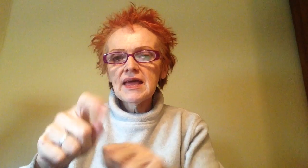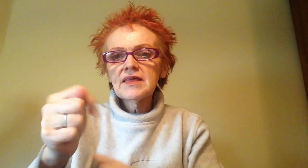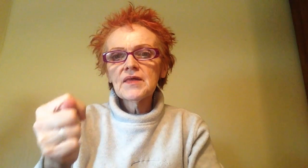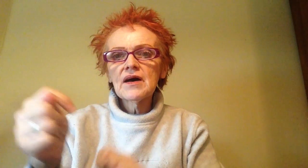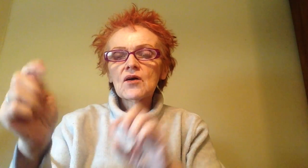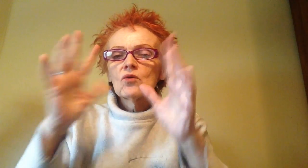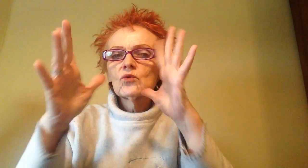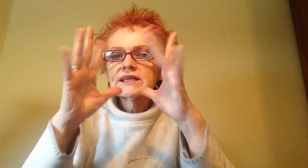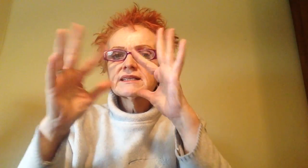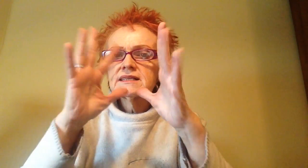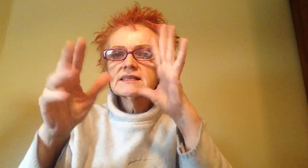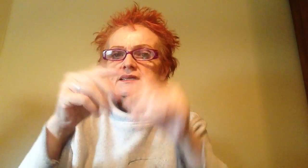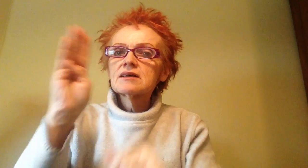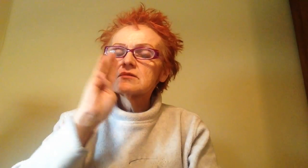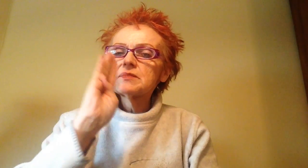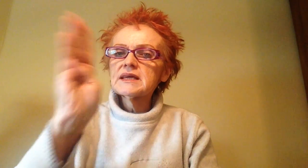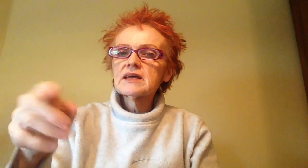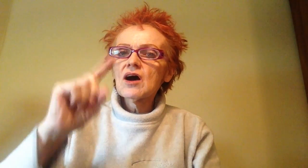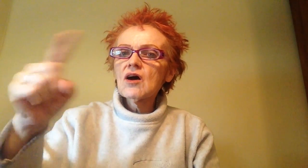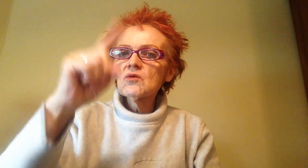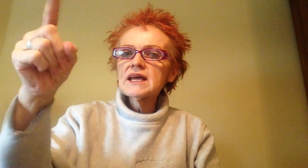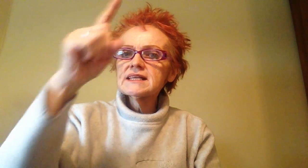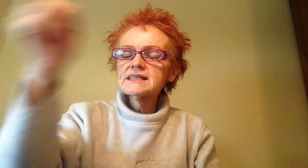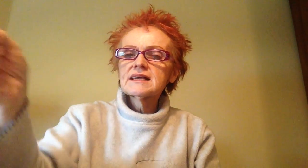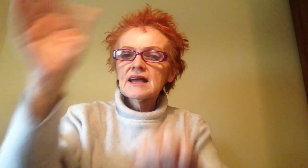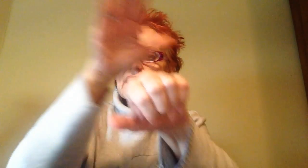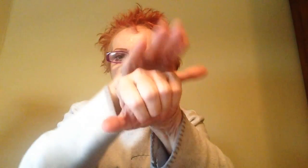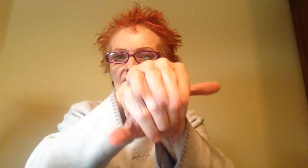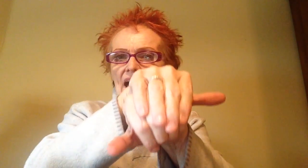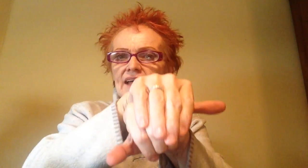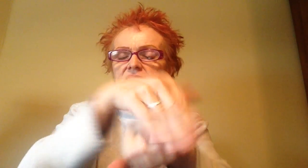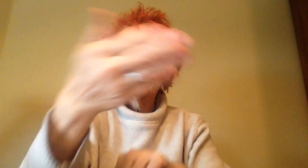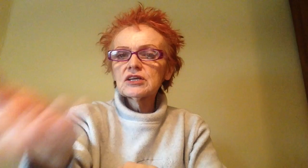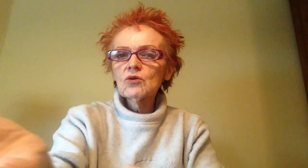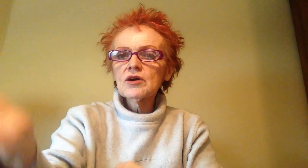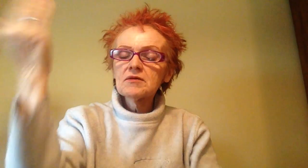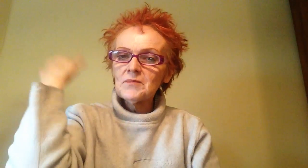May the winds be always at your